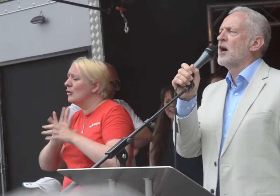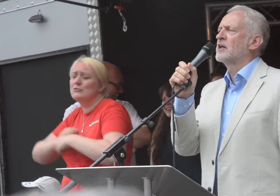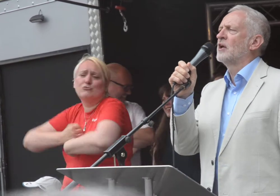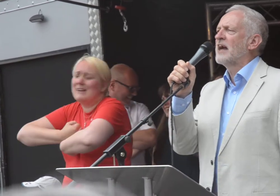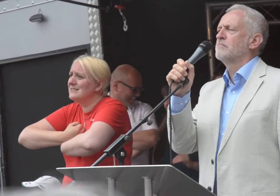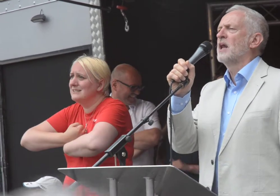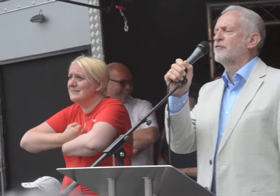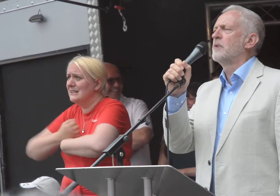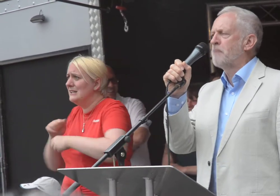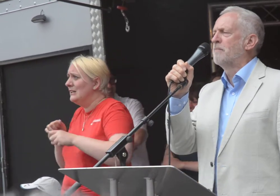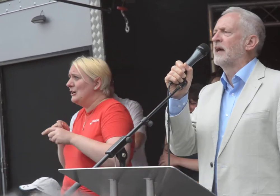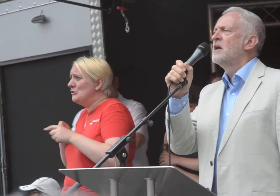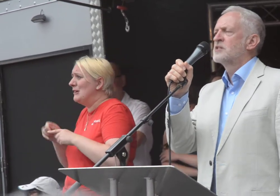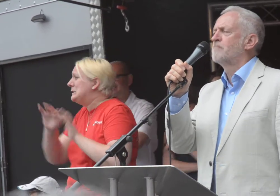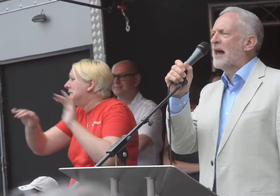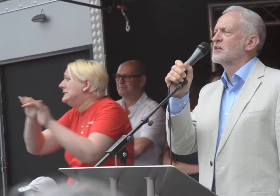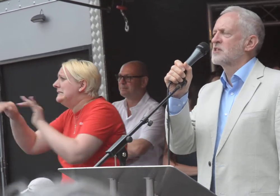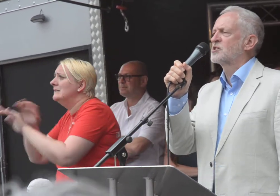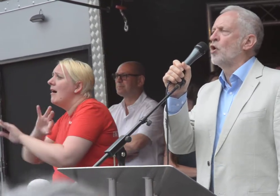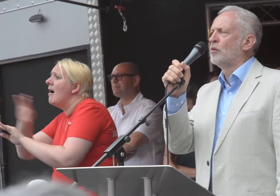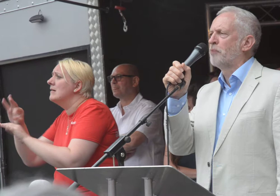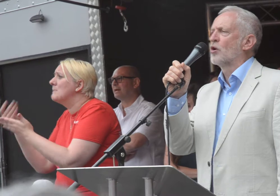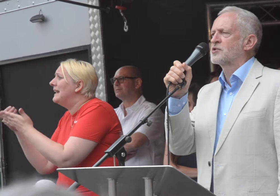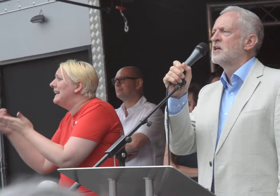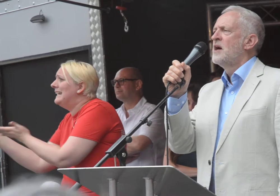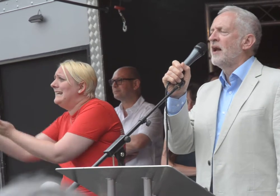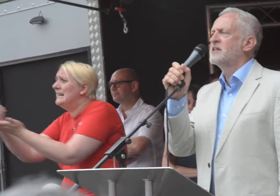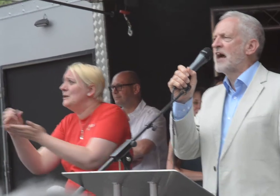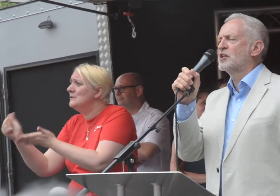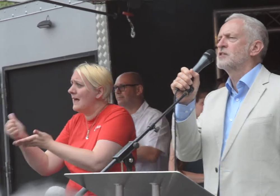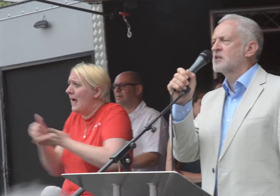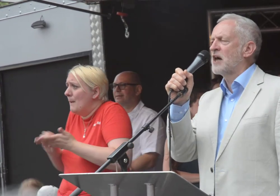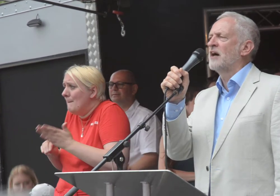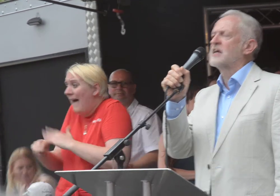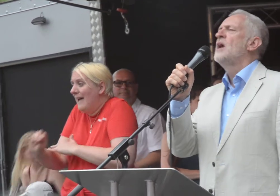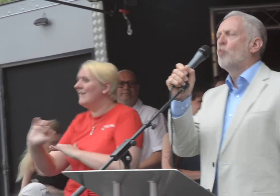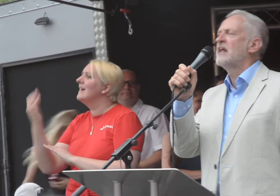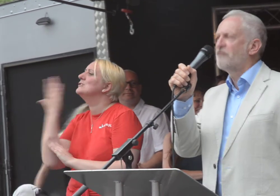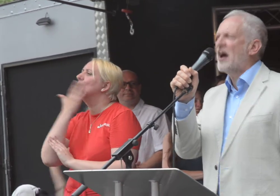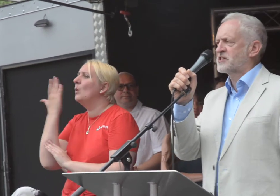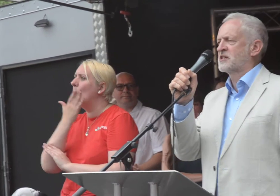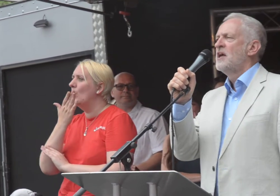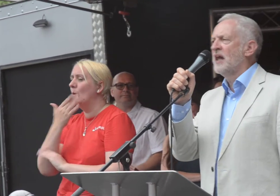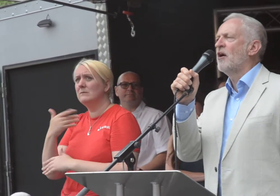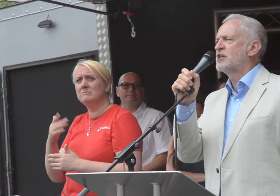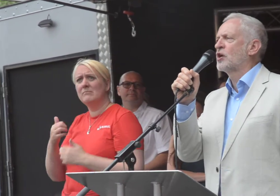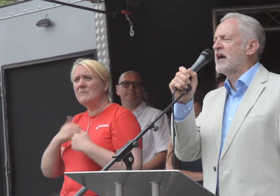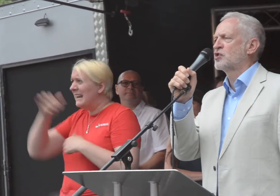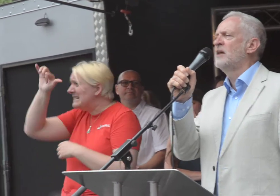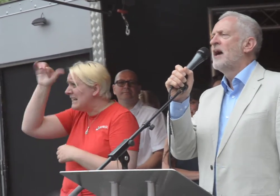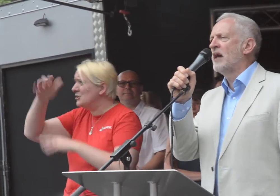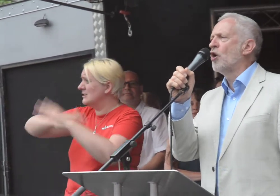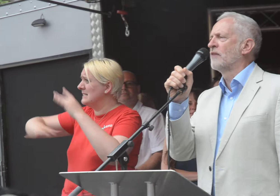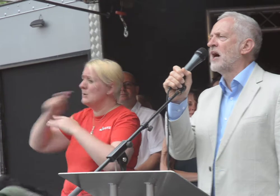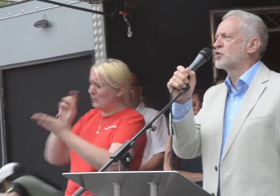by trying to collect money from the public to balance the school books. An intelligent society would invest in our